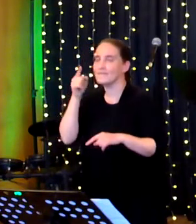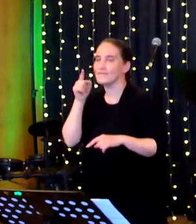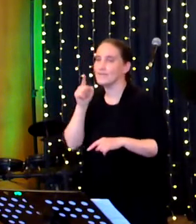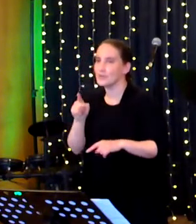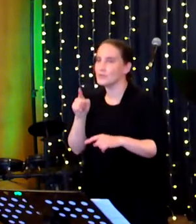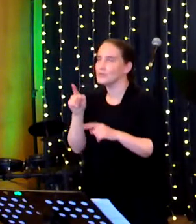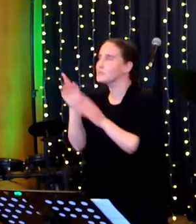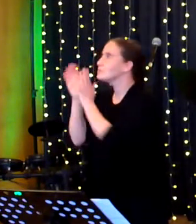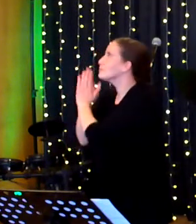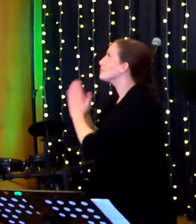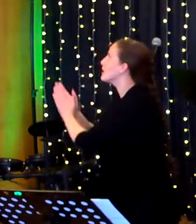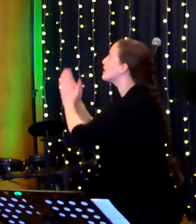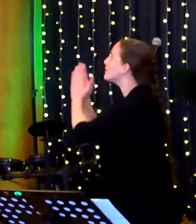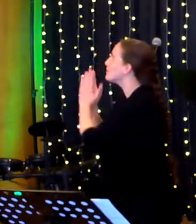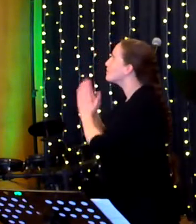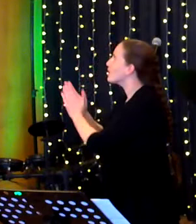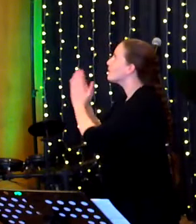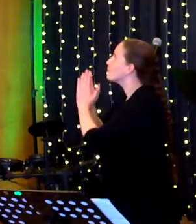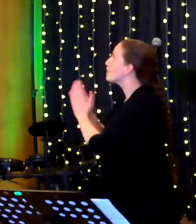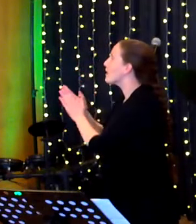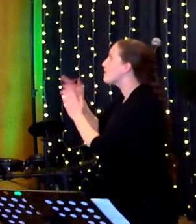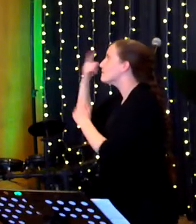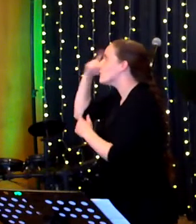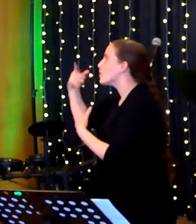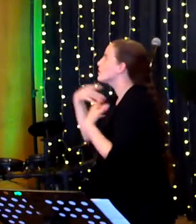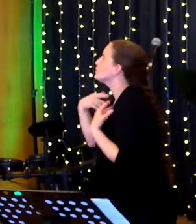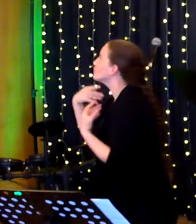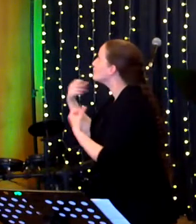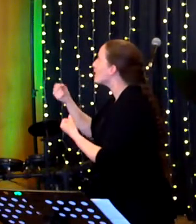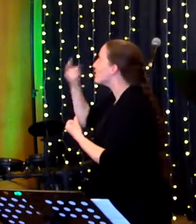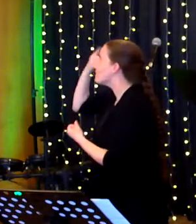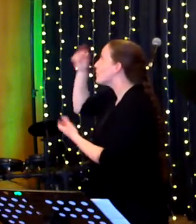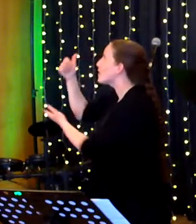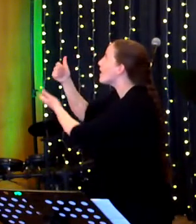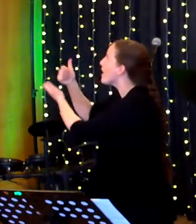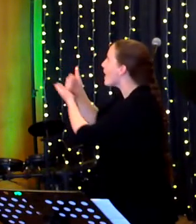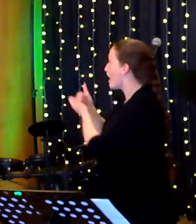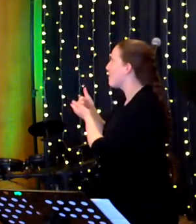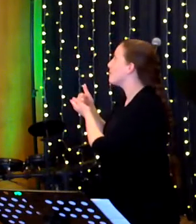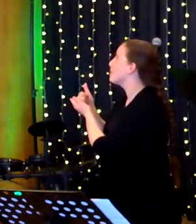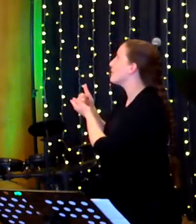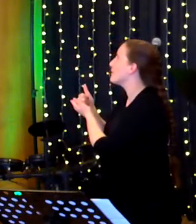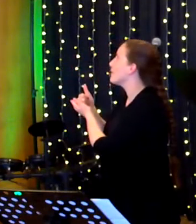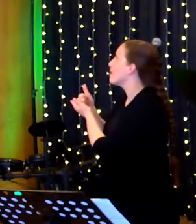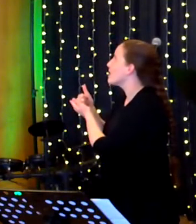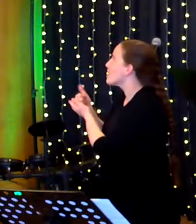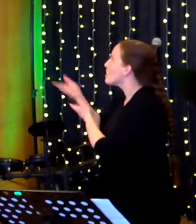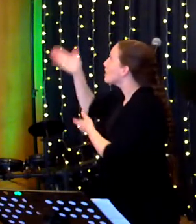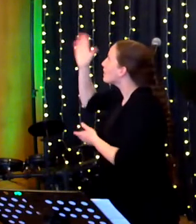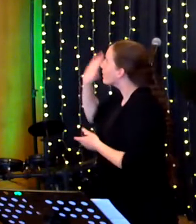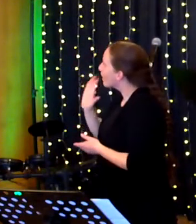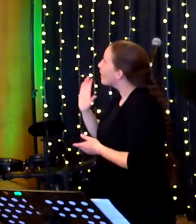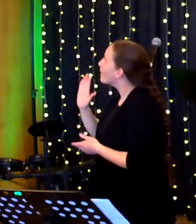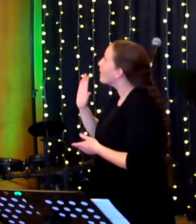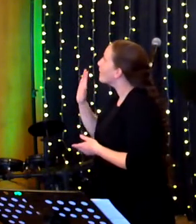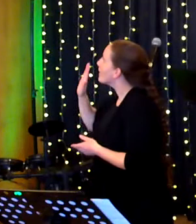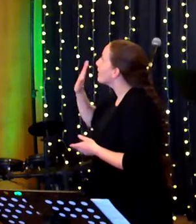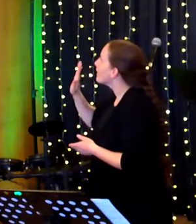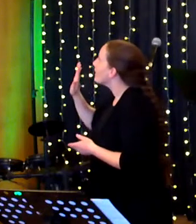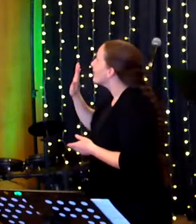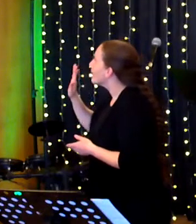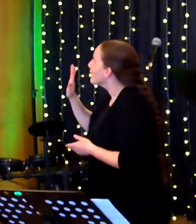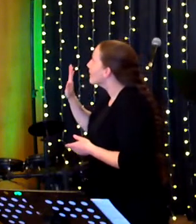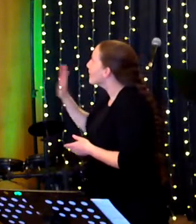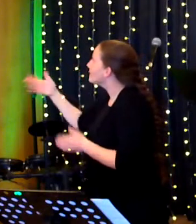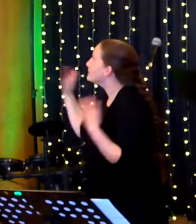daily bread, give me what I need for today," God is sending out his armies to do battle on your behalf, to